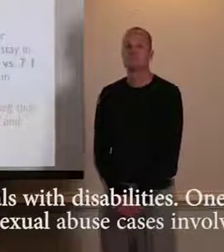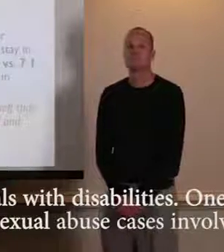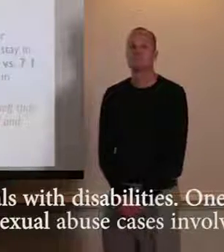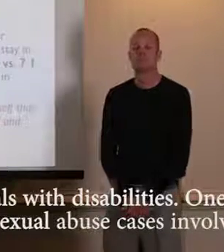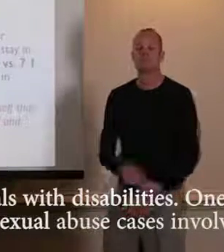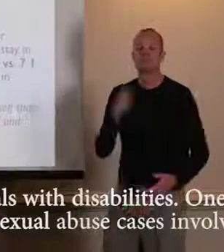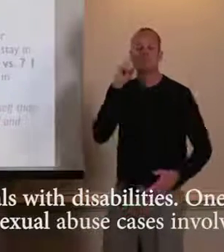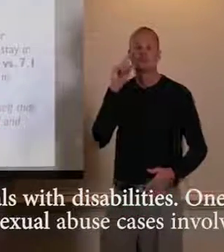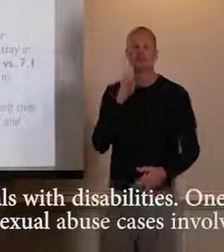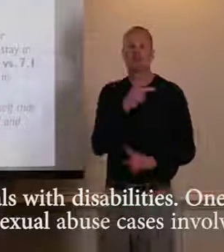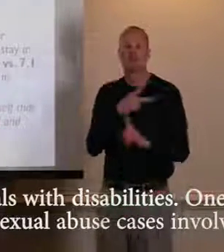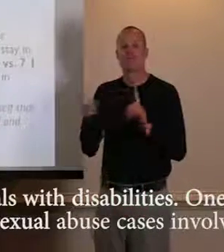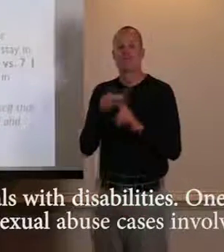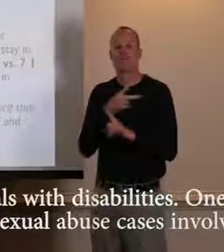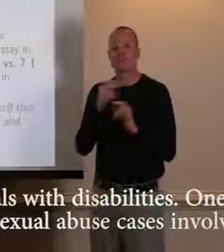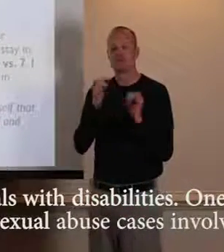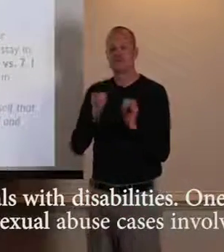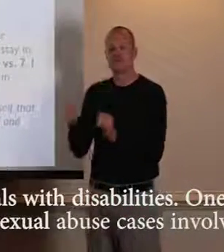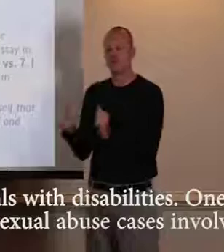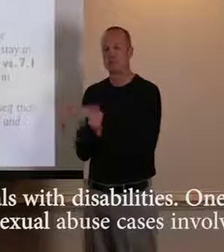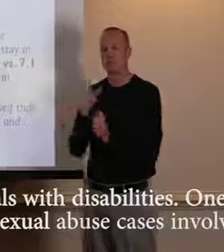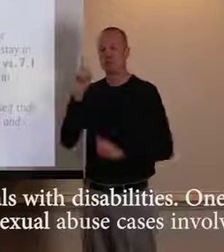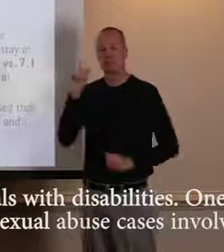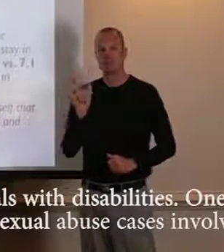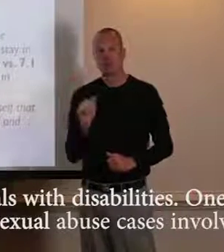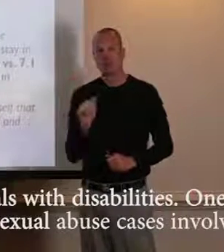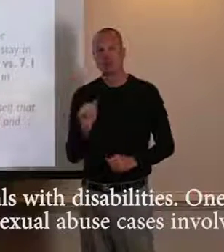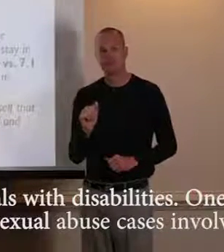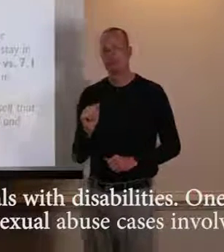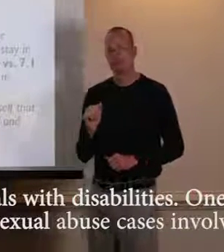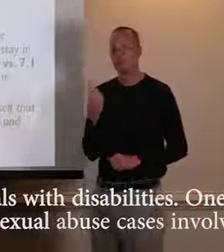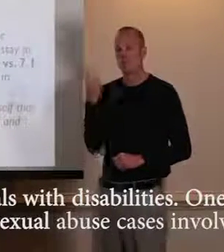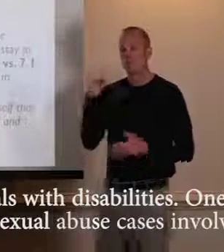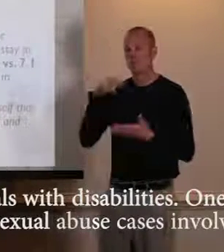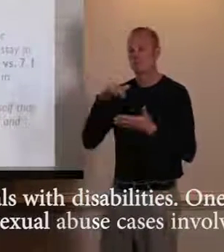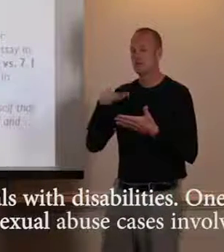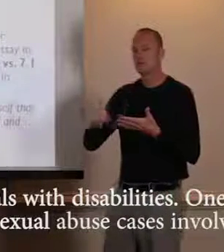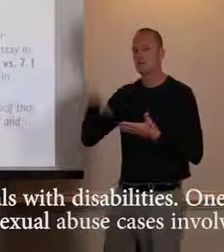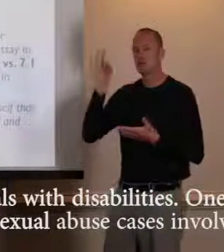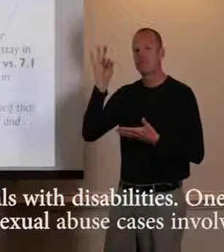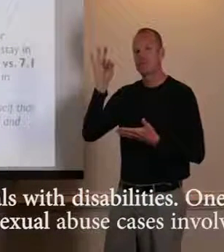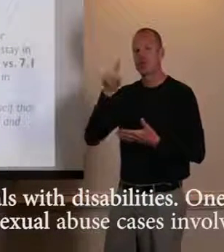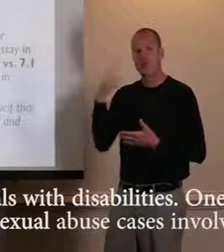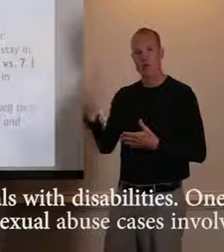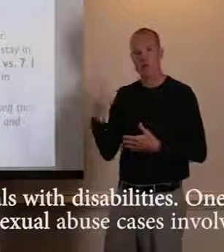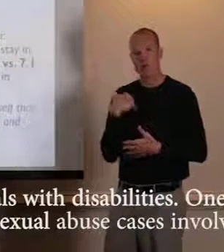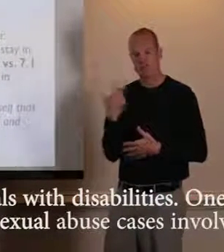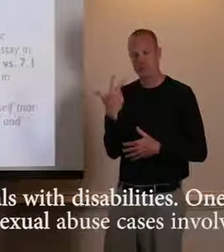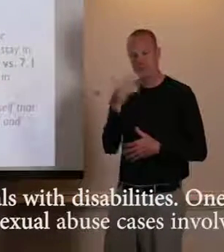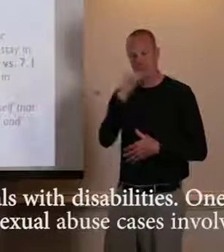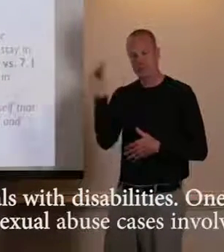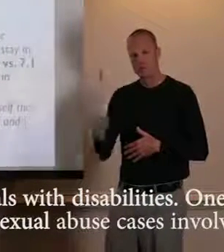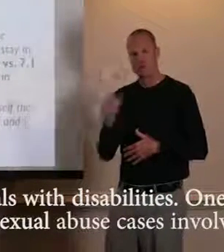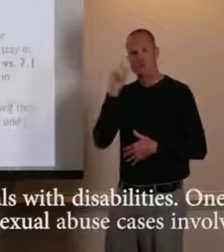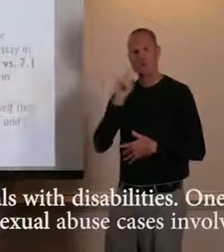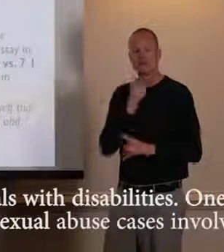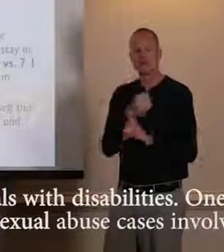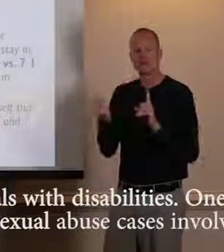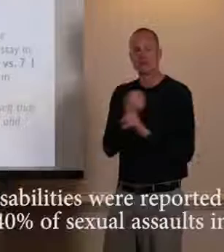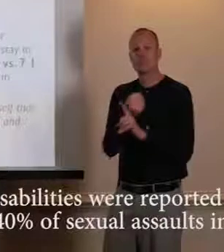Sexual violence in individuals with disabilities. One study found that only 3% of sexual abuse cases involving